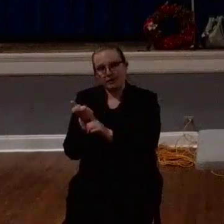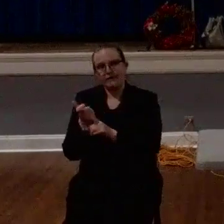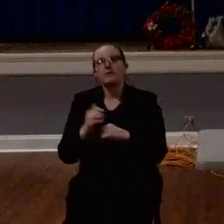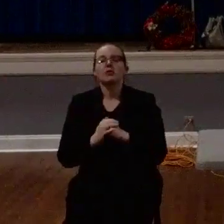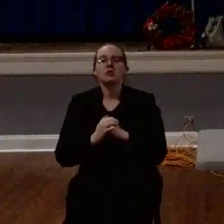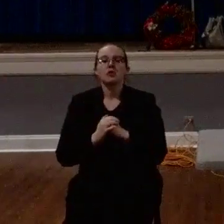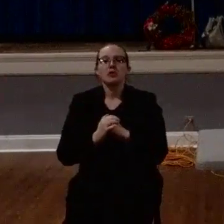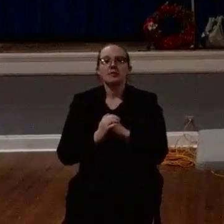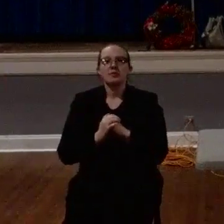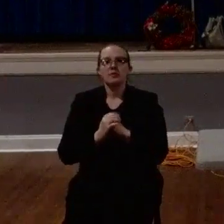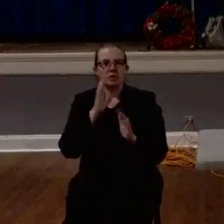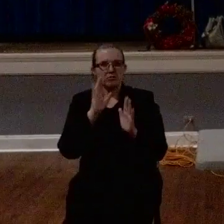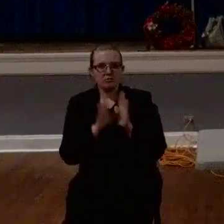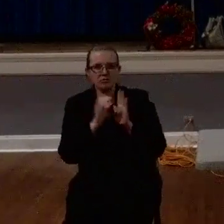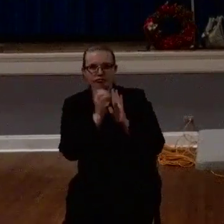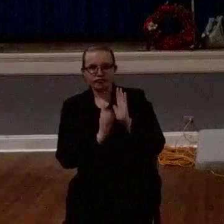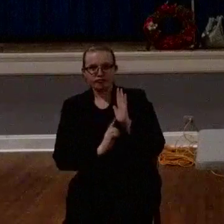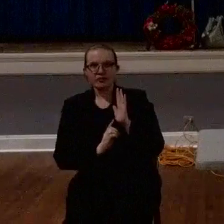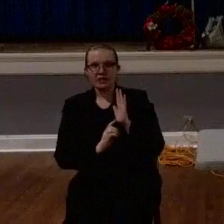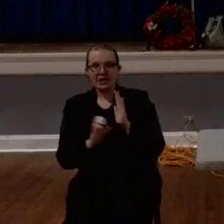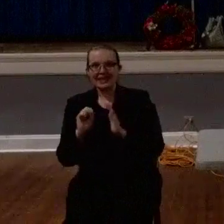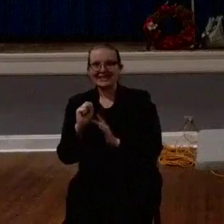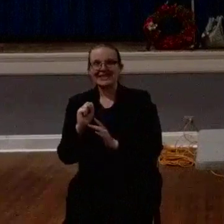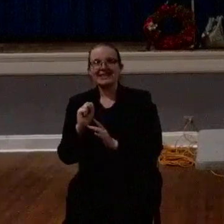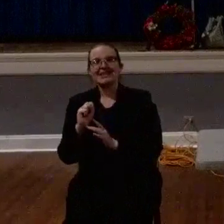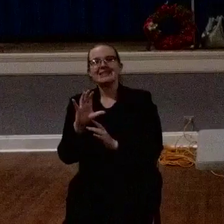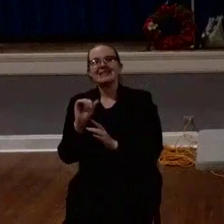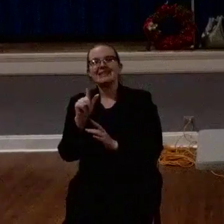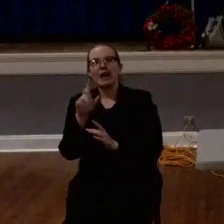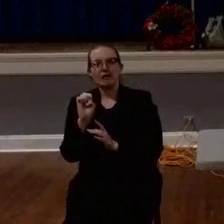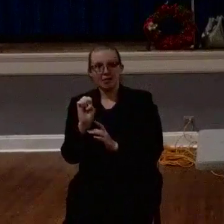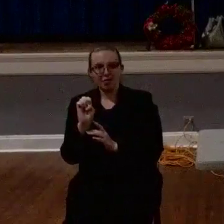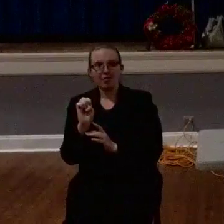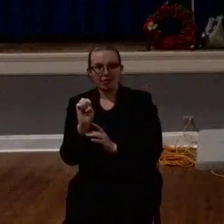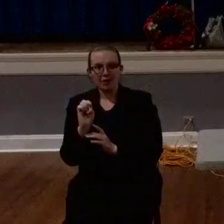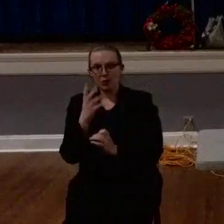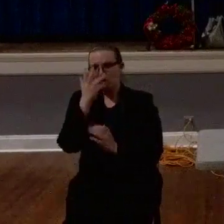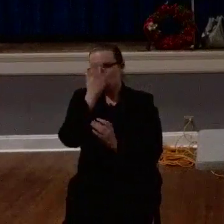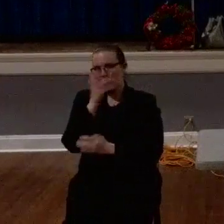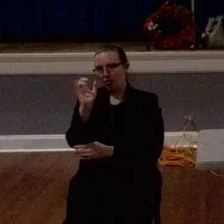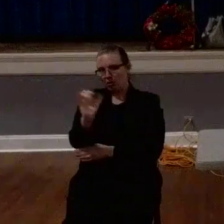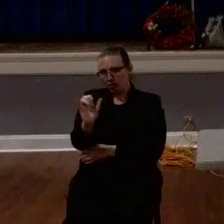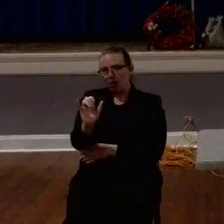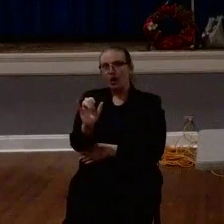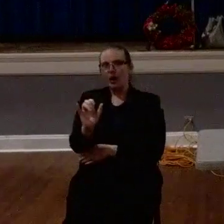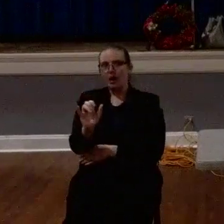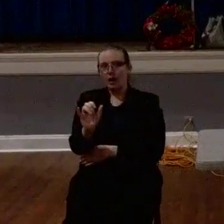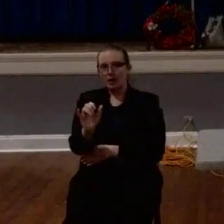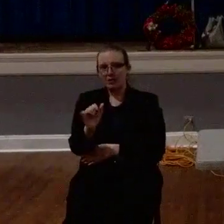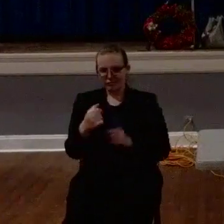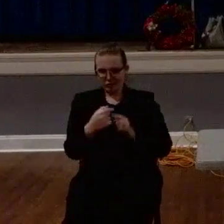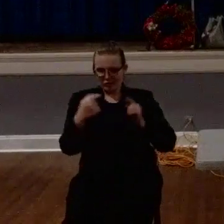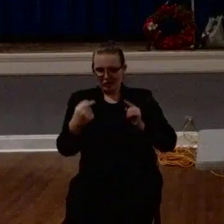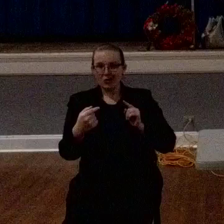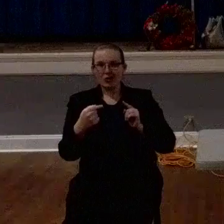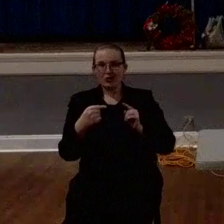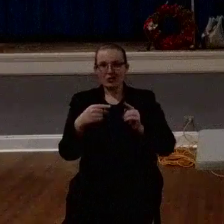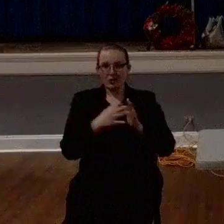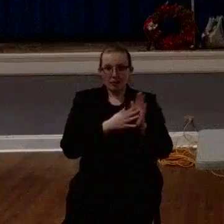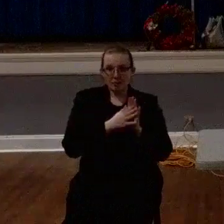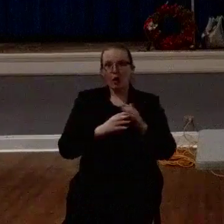So a rendering of that, just to give you a scale, of what it would look like adjacent to the park, to the